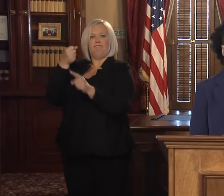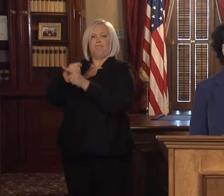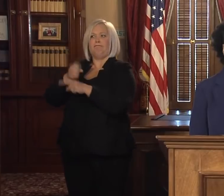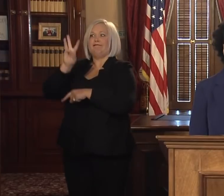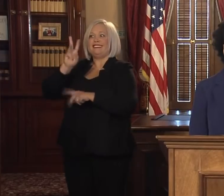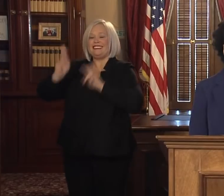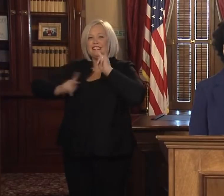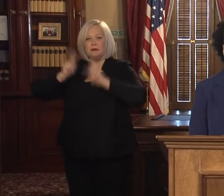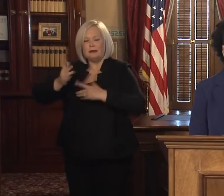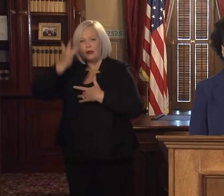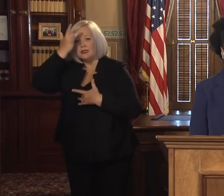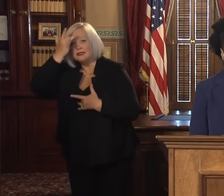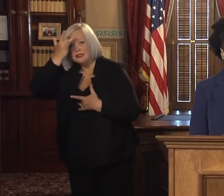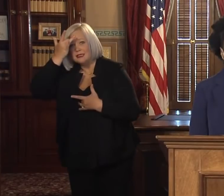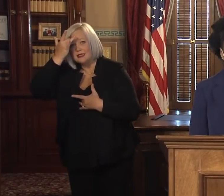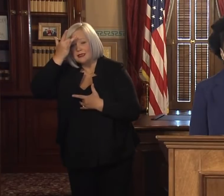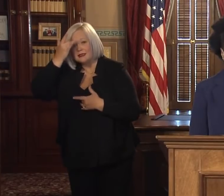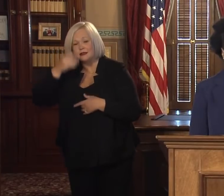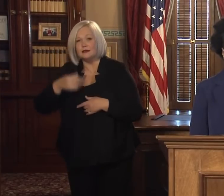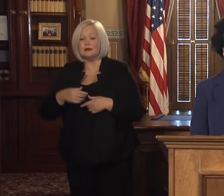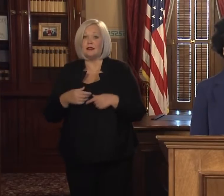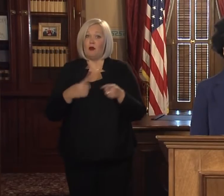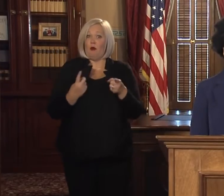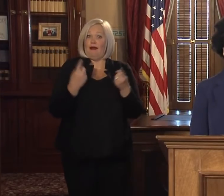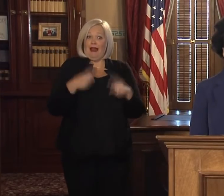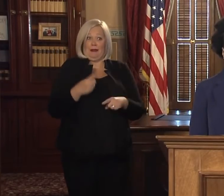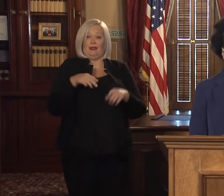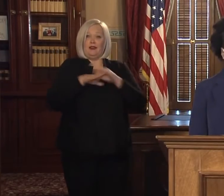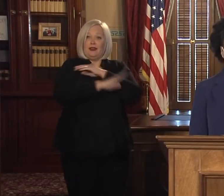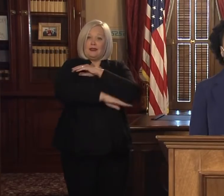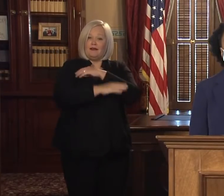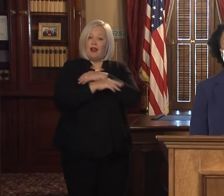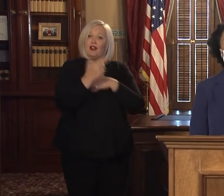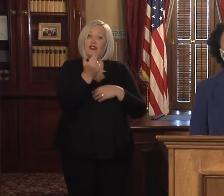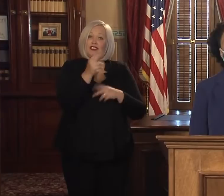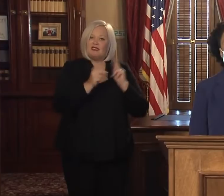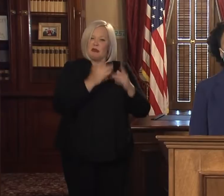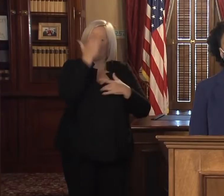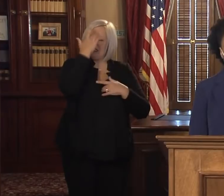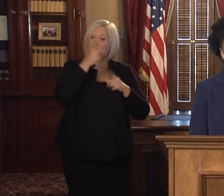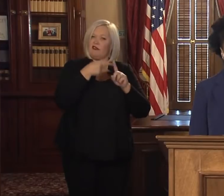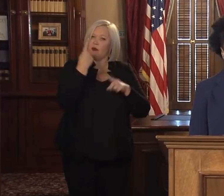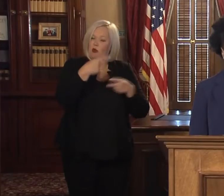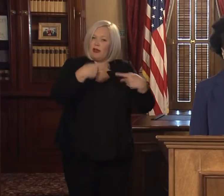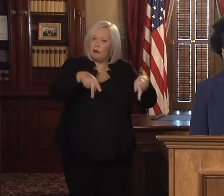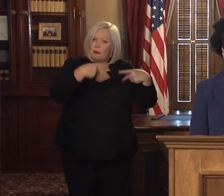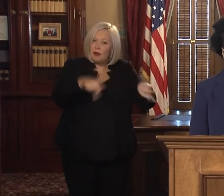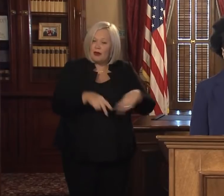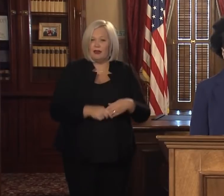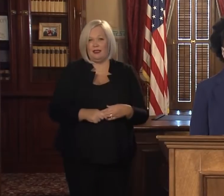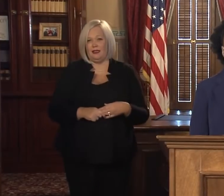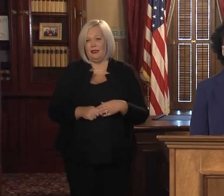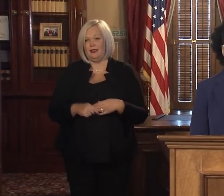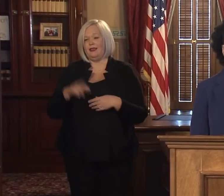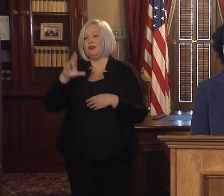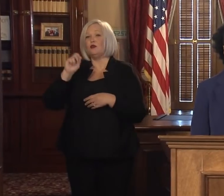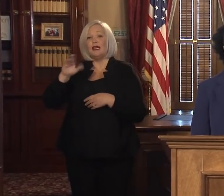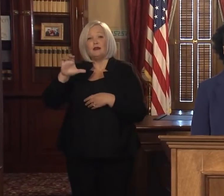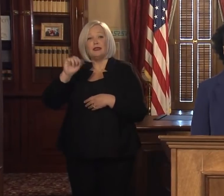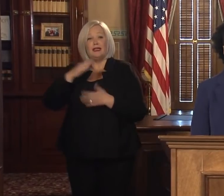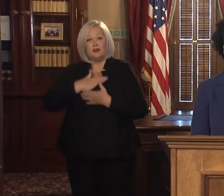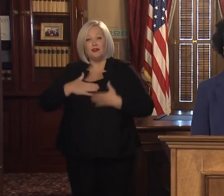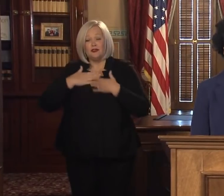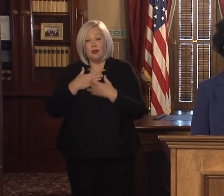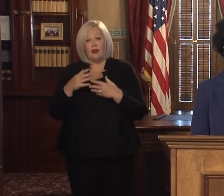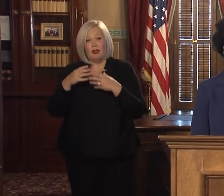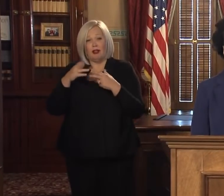A wedding this fall resulted in 13 new COVID cases. We've seen outbreaks at recreational facilities. There was a high